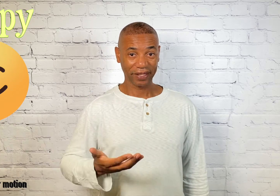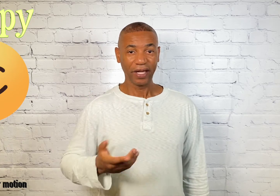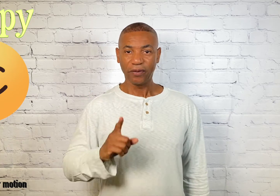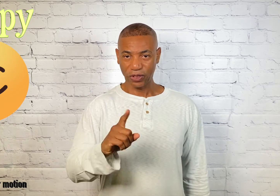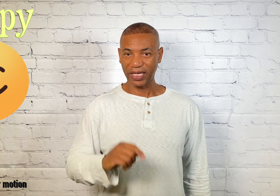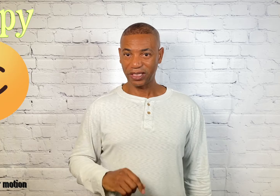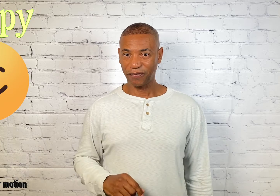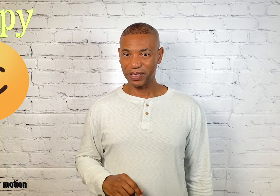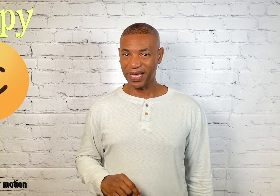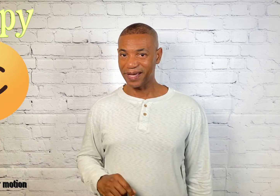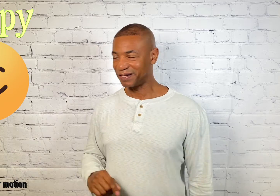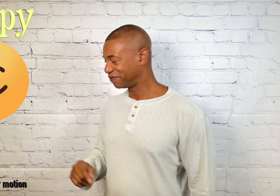Would you like to see it from the side?